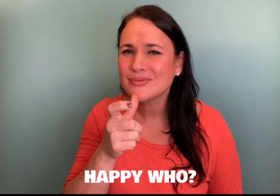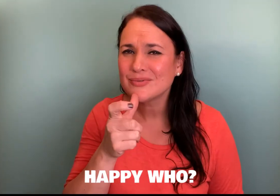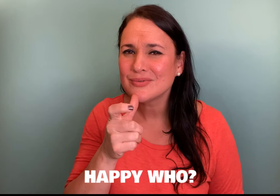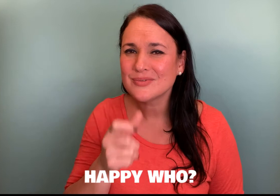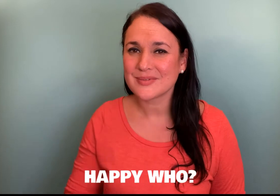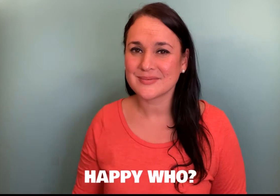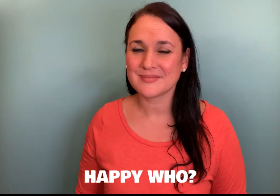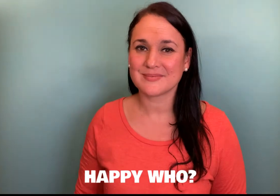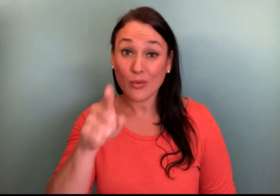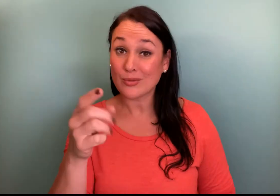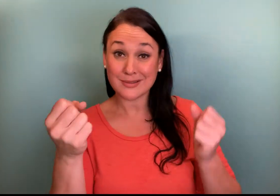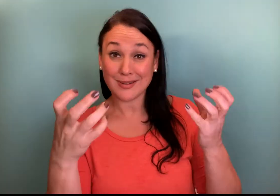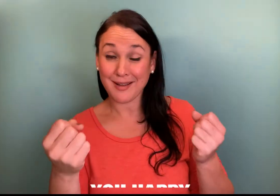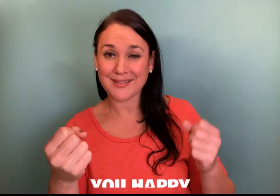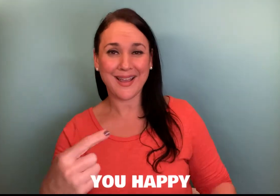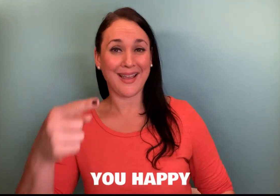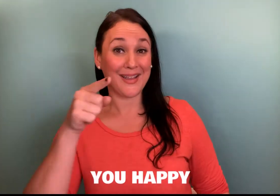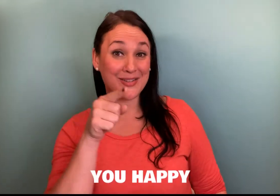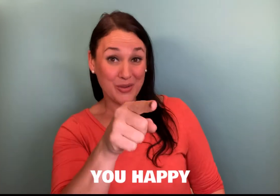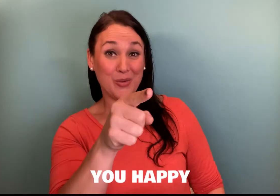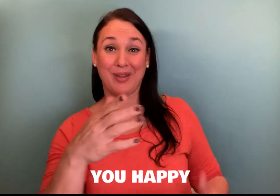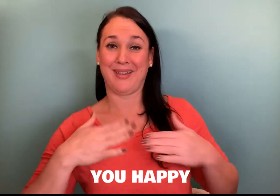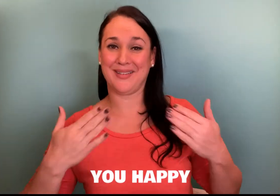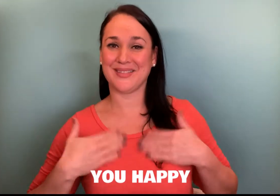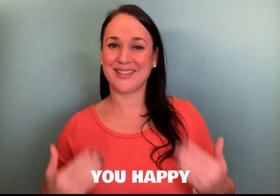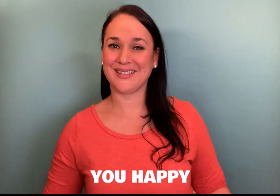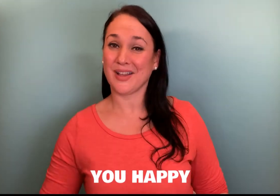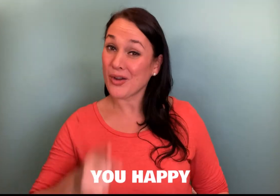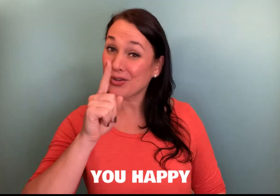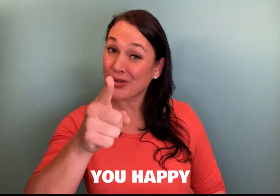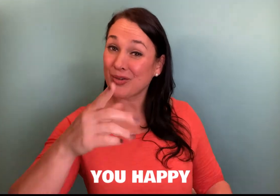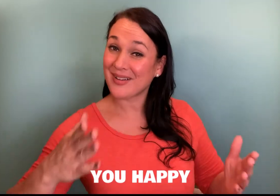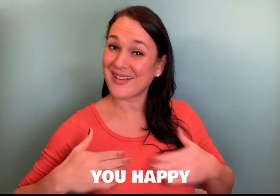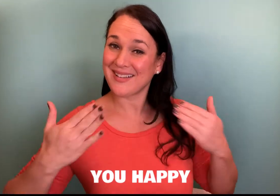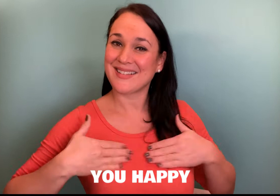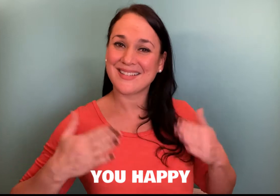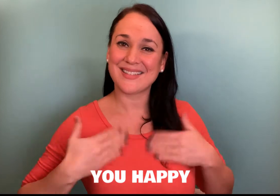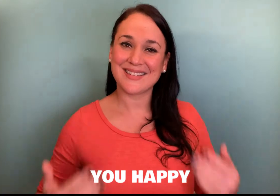Happy, who? You can sign, you're happy. You're happy.